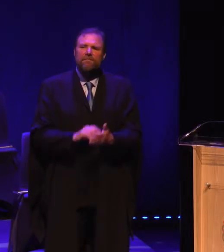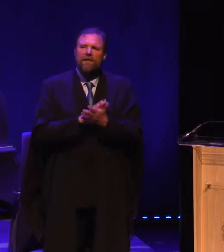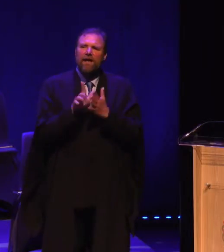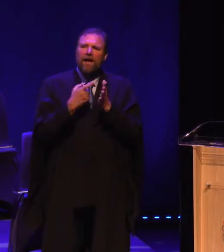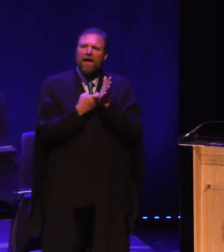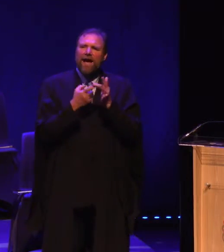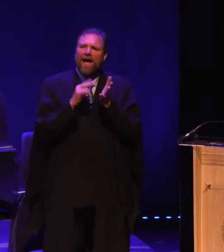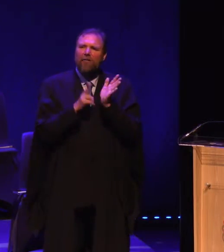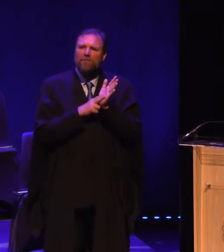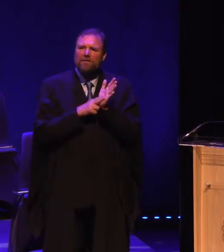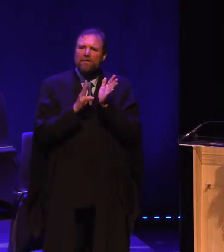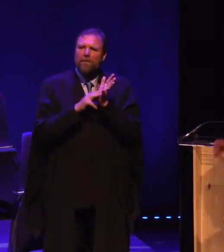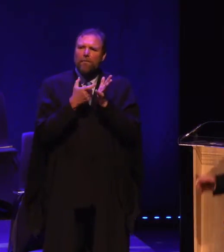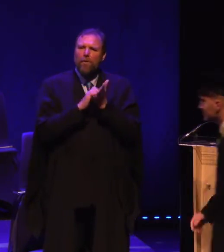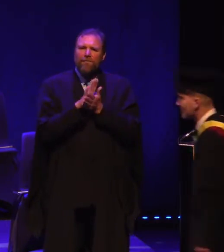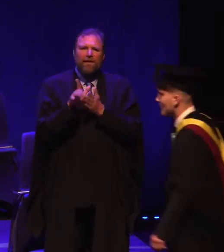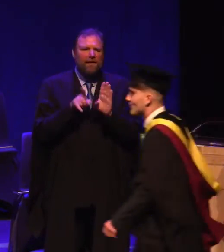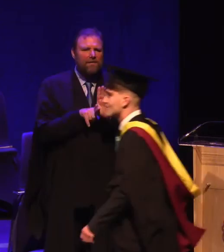Harrison Murphy.